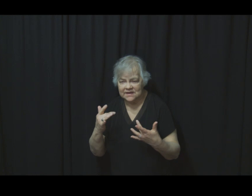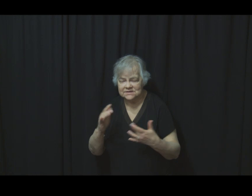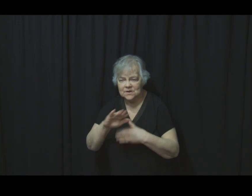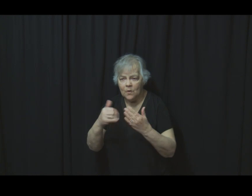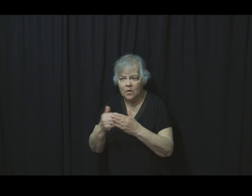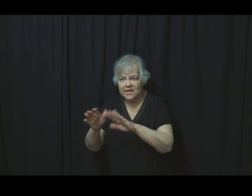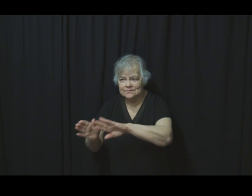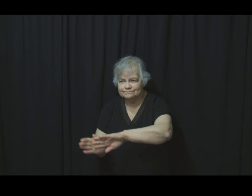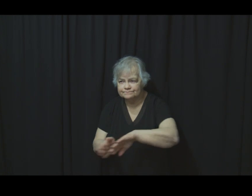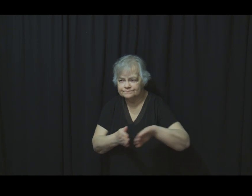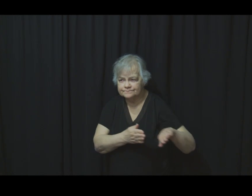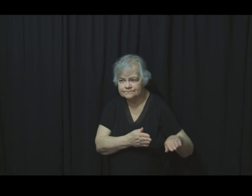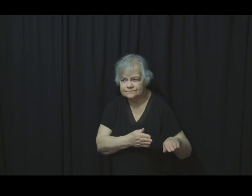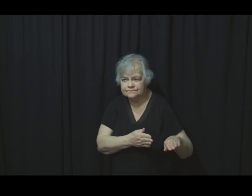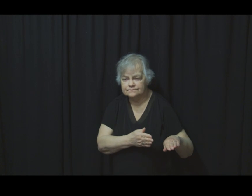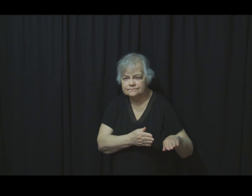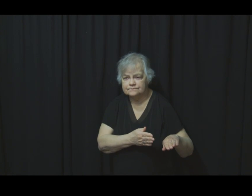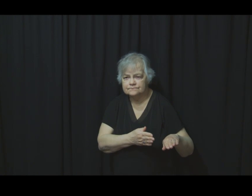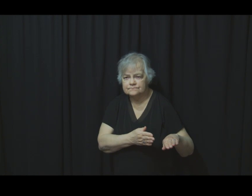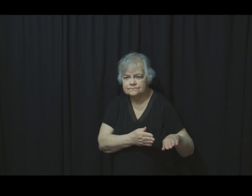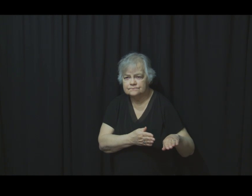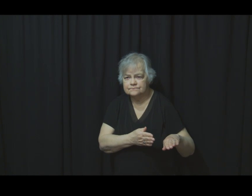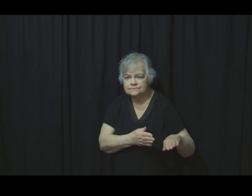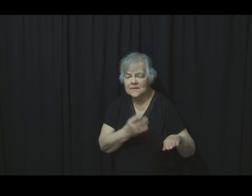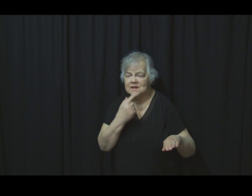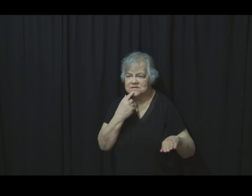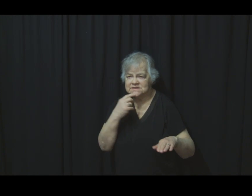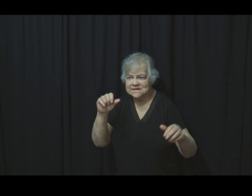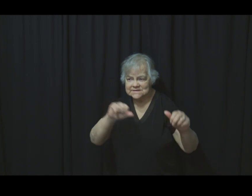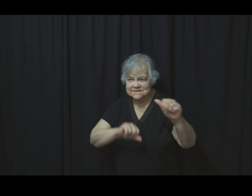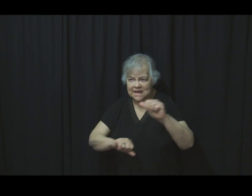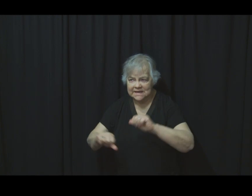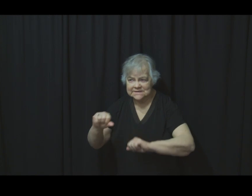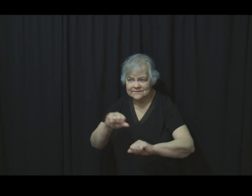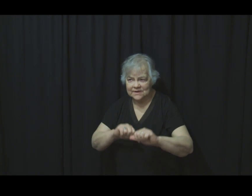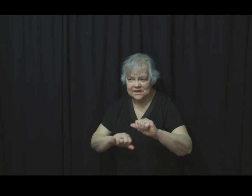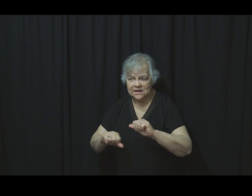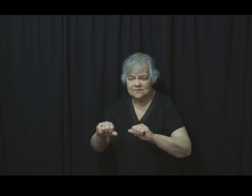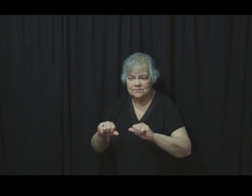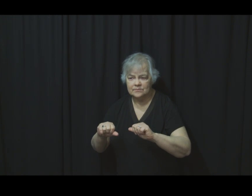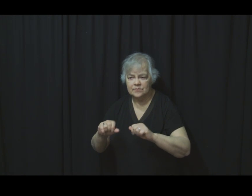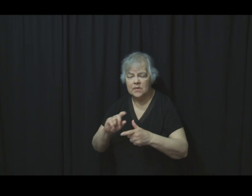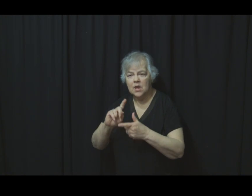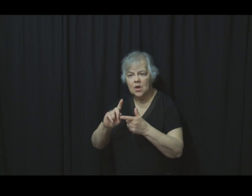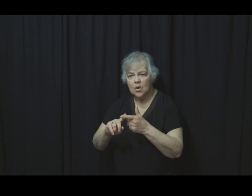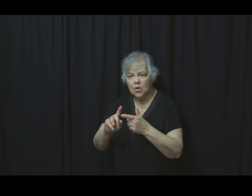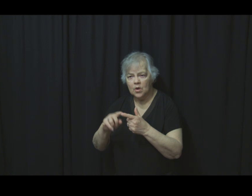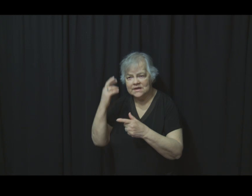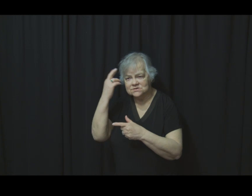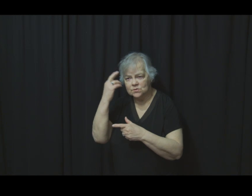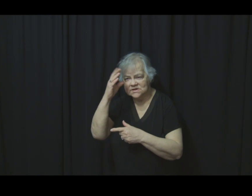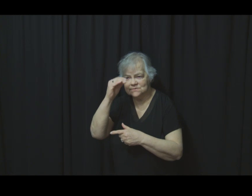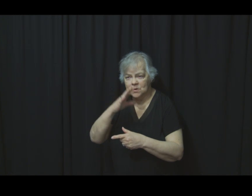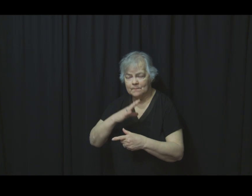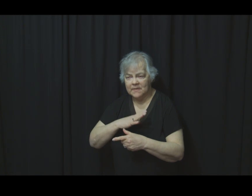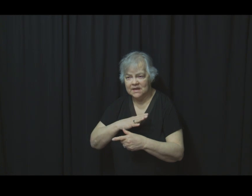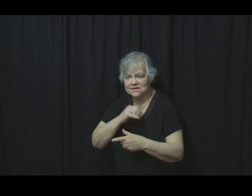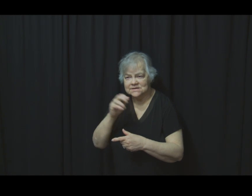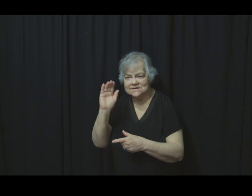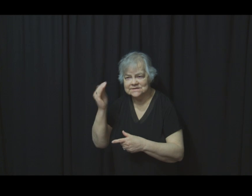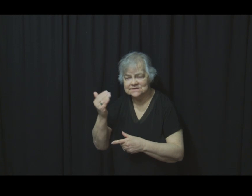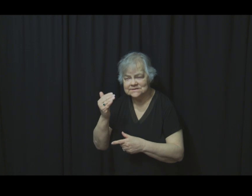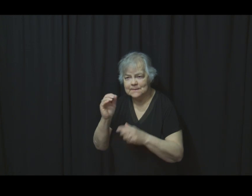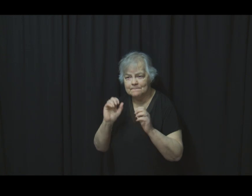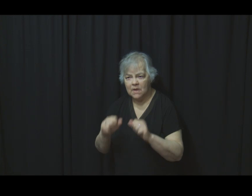aside, I'll just say scientifically, or as a reasonable man, it doesn't seem